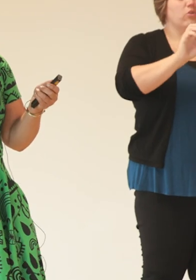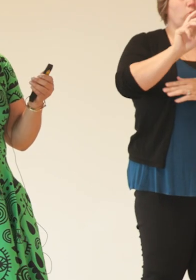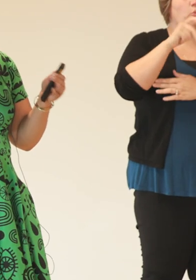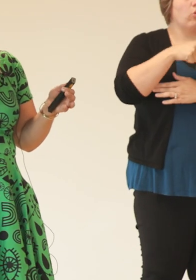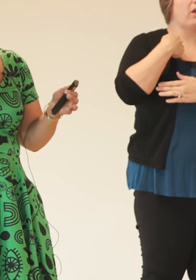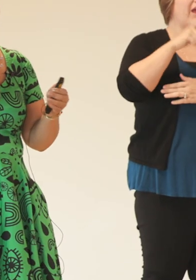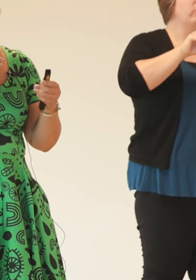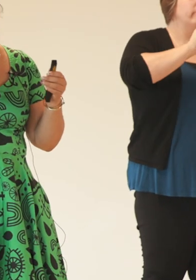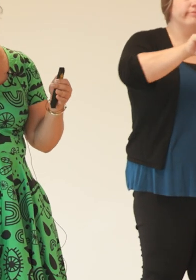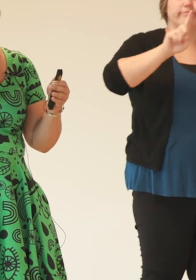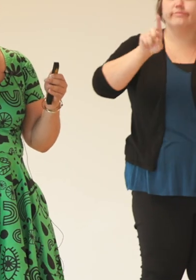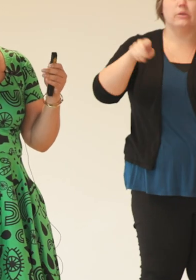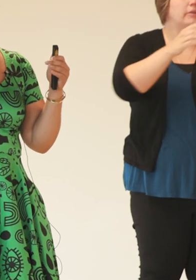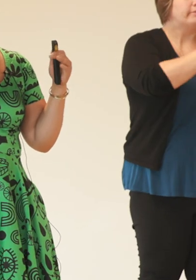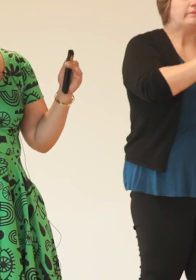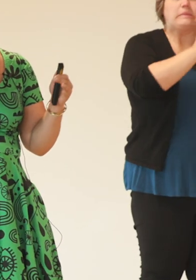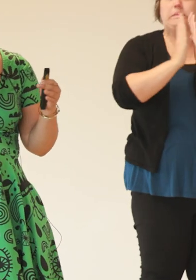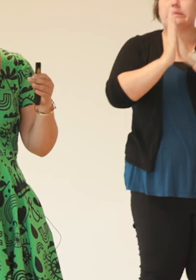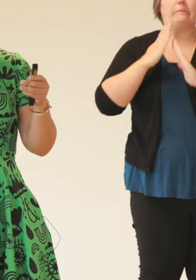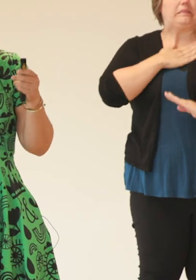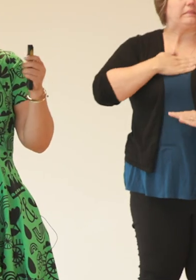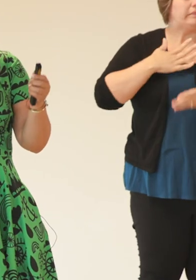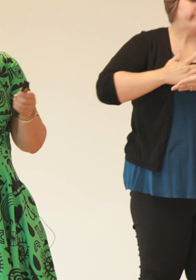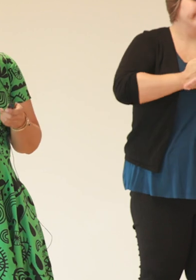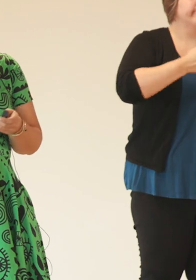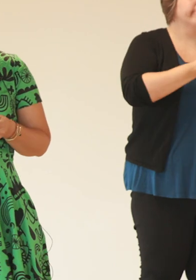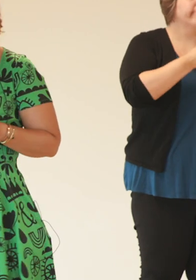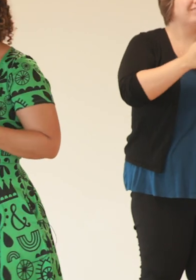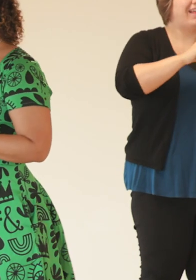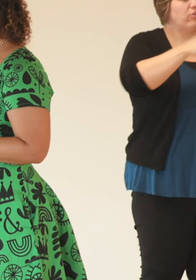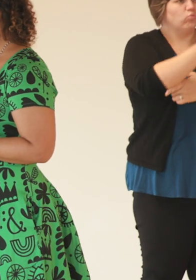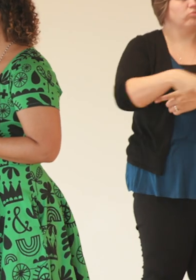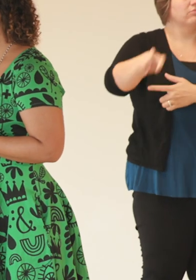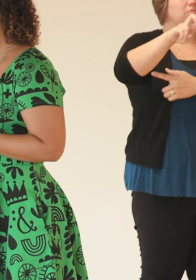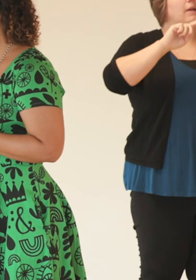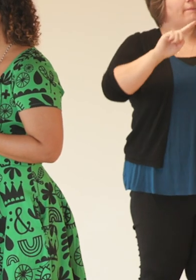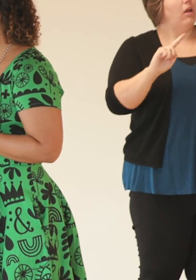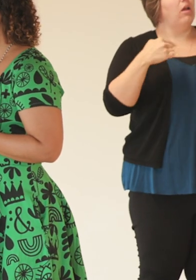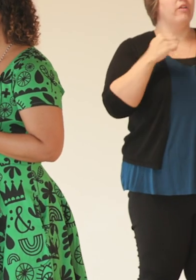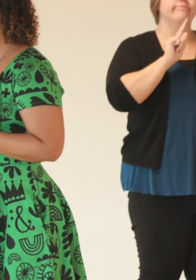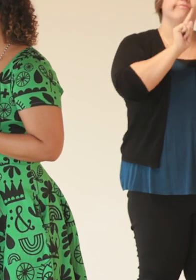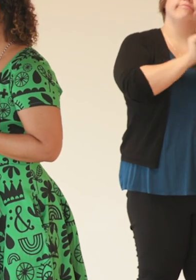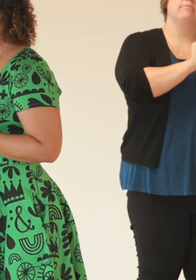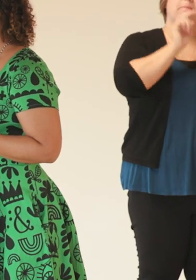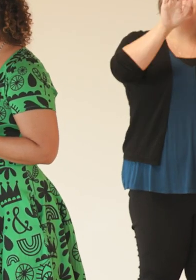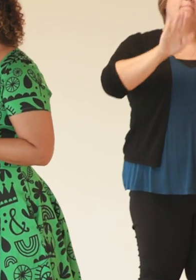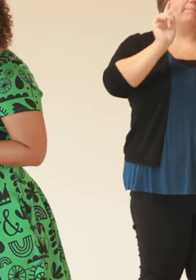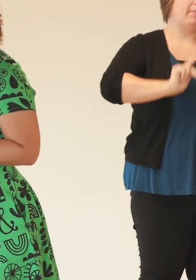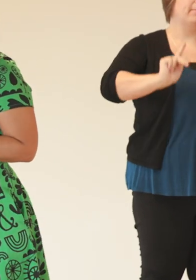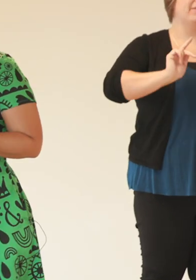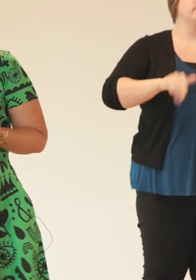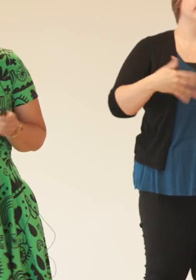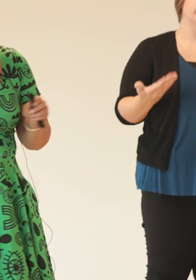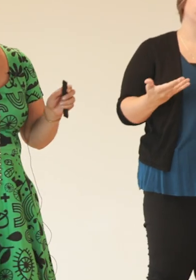the traveling and all that, this is me and the amazing friends and people that I meet along the way. And of course, there's